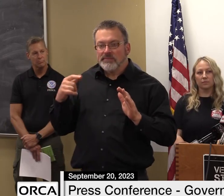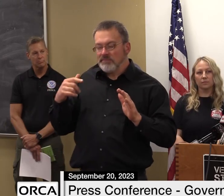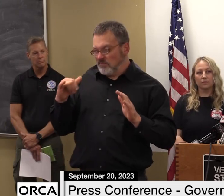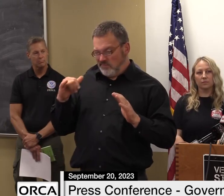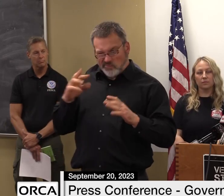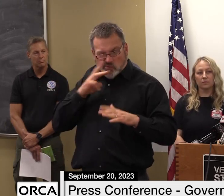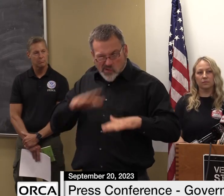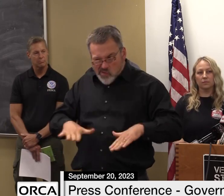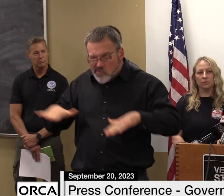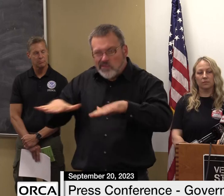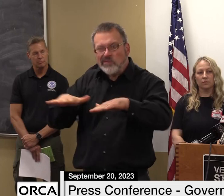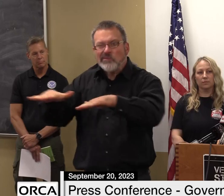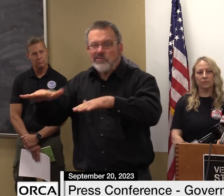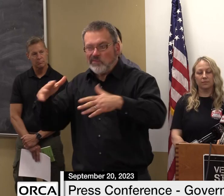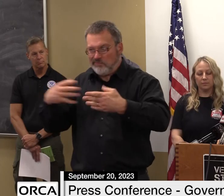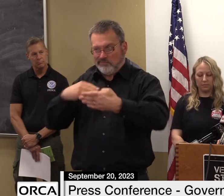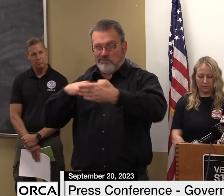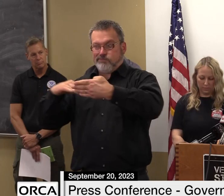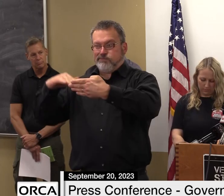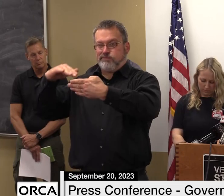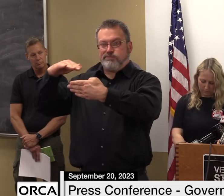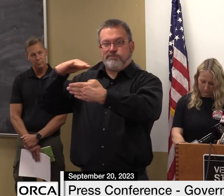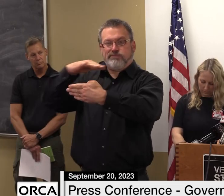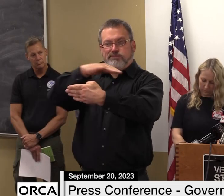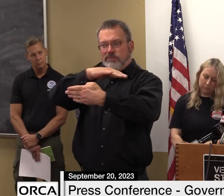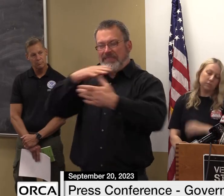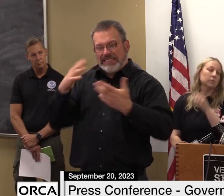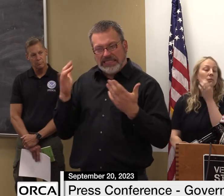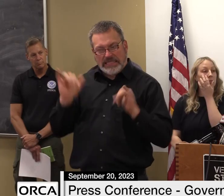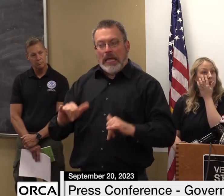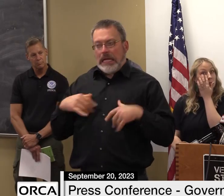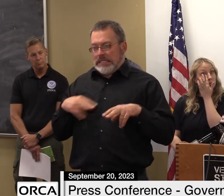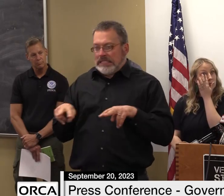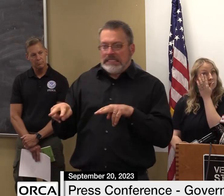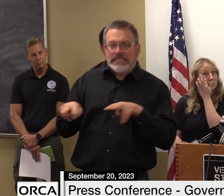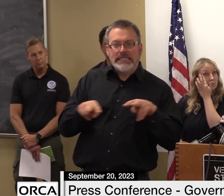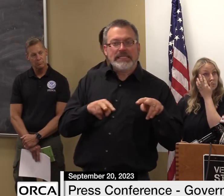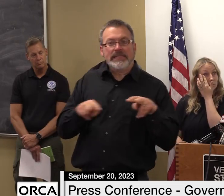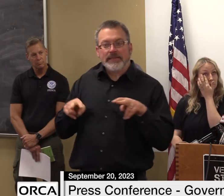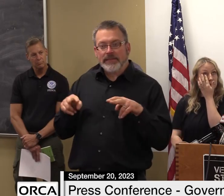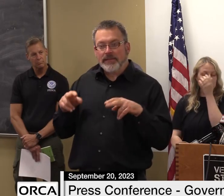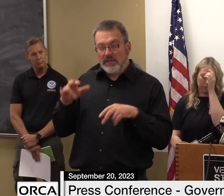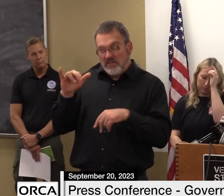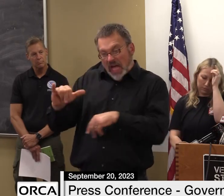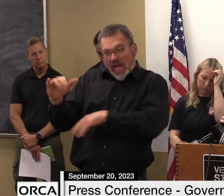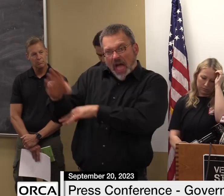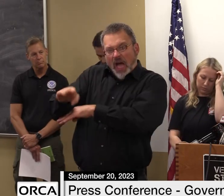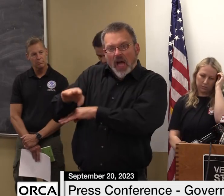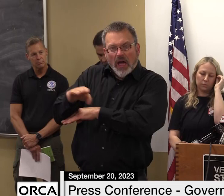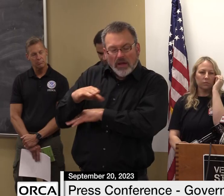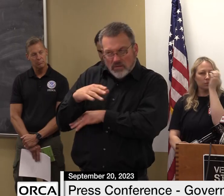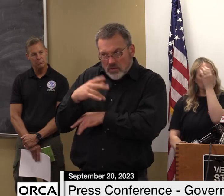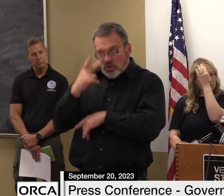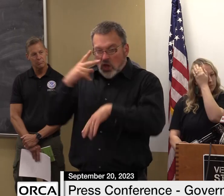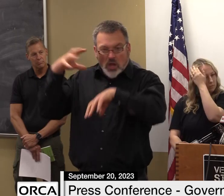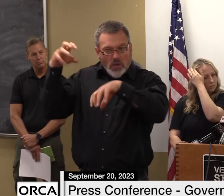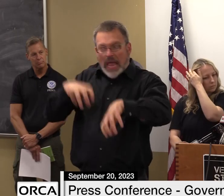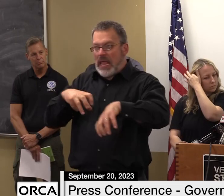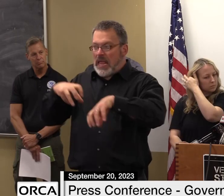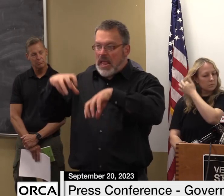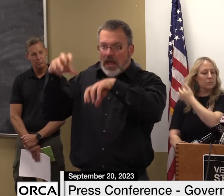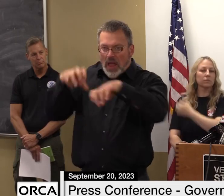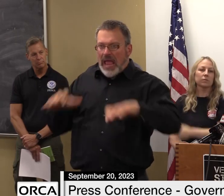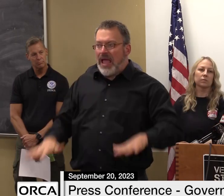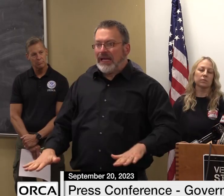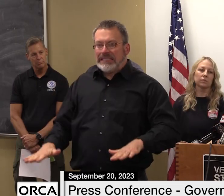hit that CB level. Throughout the afternoon, the forecast worsened, and the tone and volume of warning emails from our